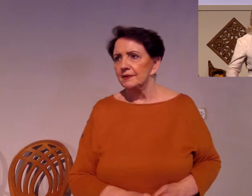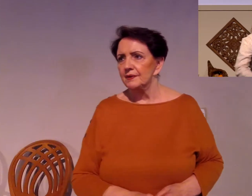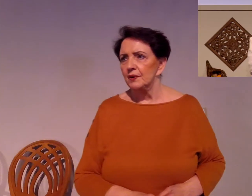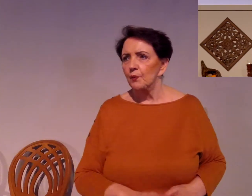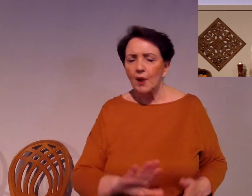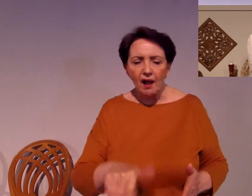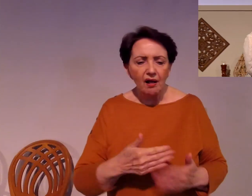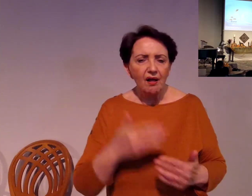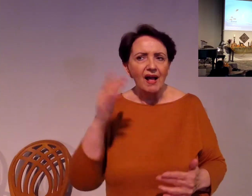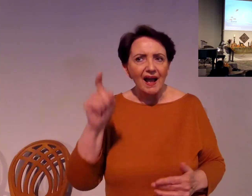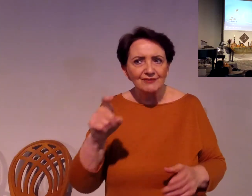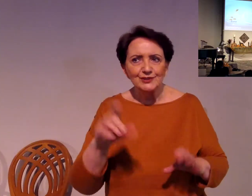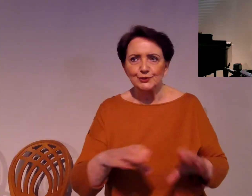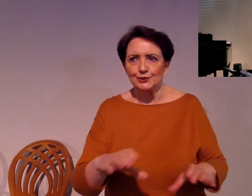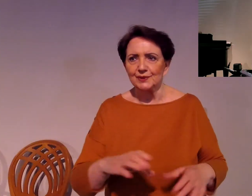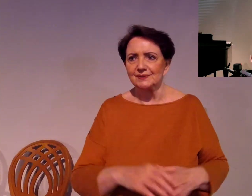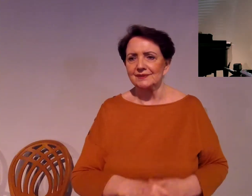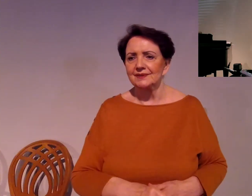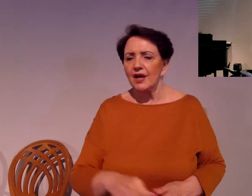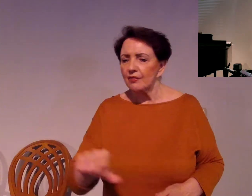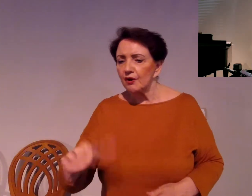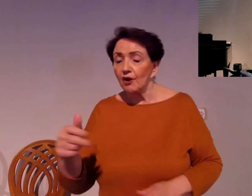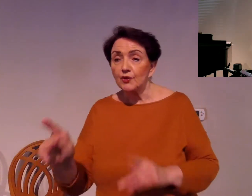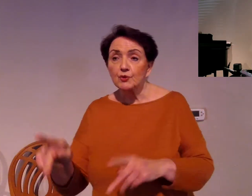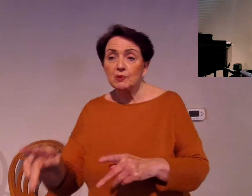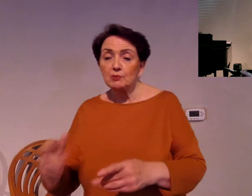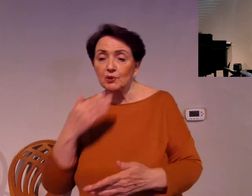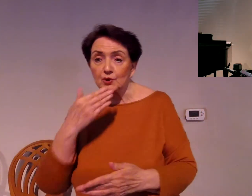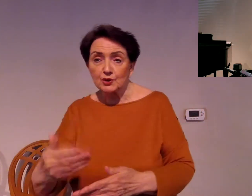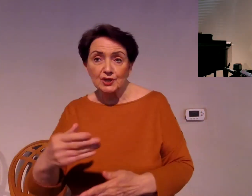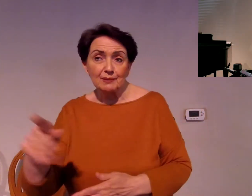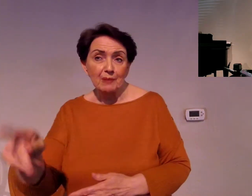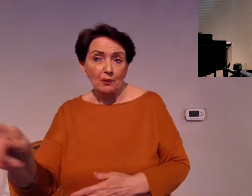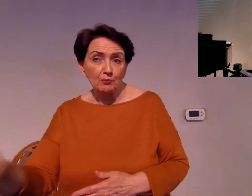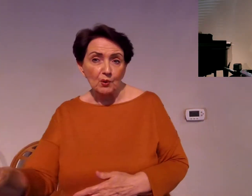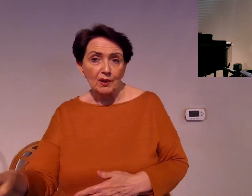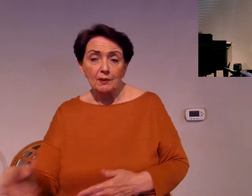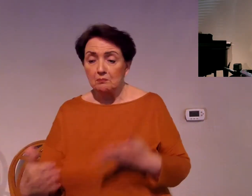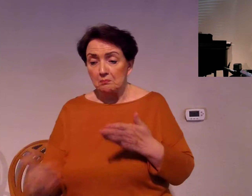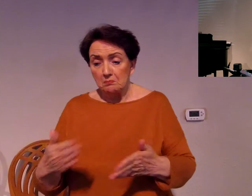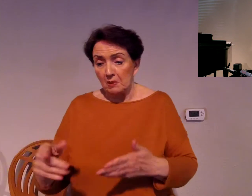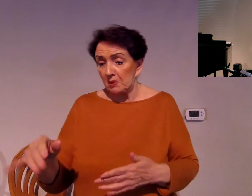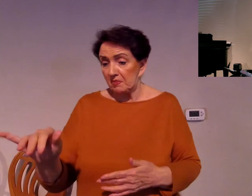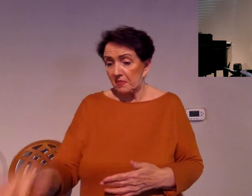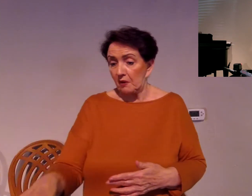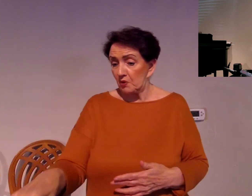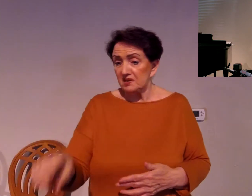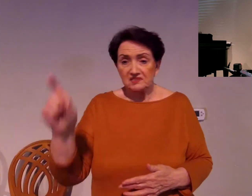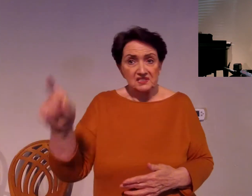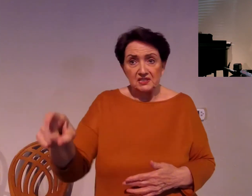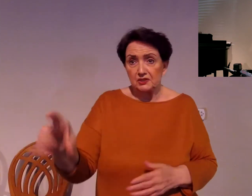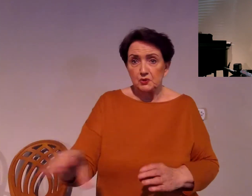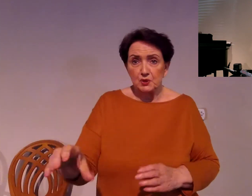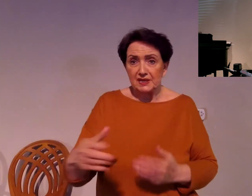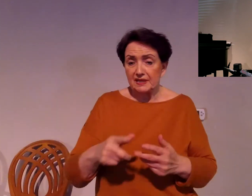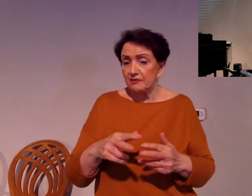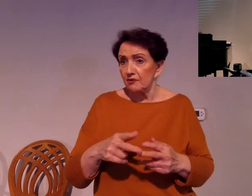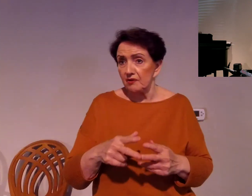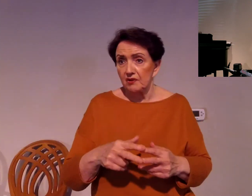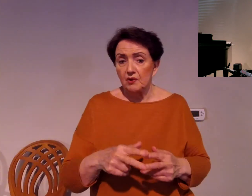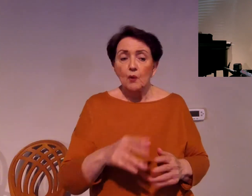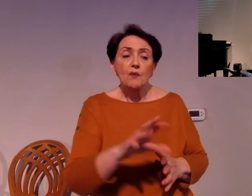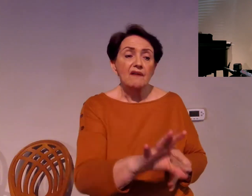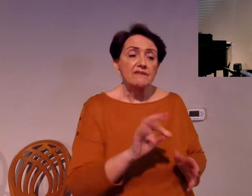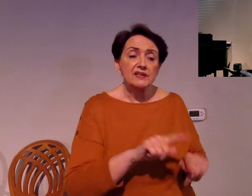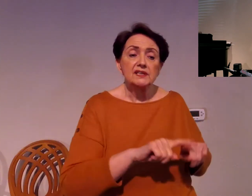do this, because then guess what? There are other people that are competent at PowerPoint, and maybe that person doesn't need to do that either. We need to find someone else that's